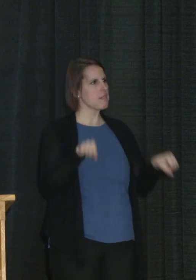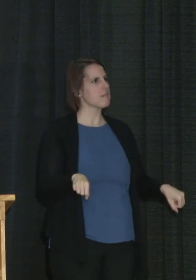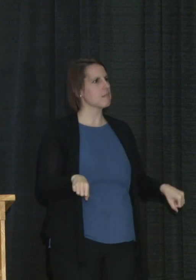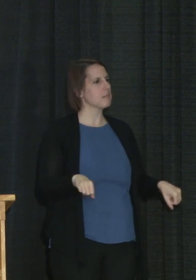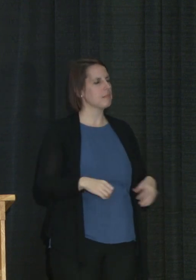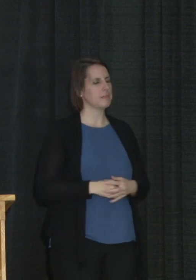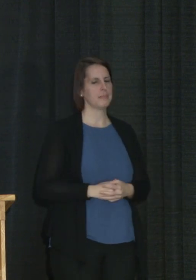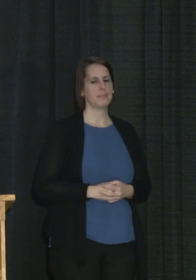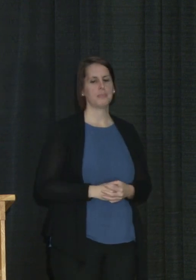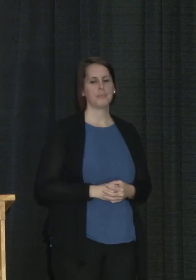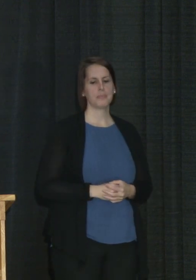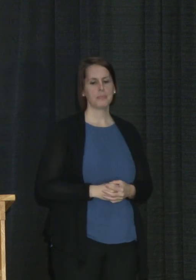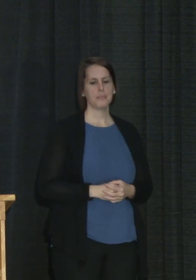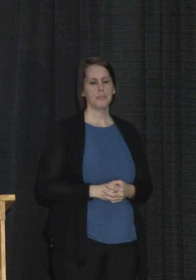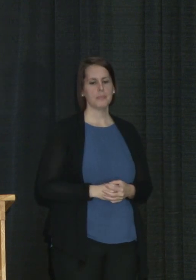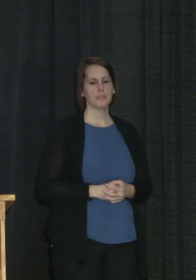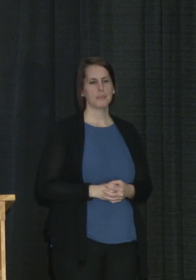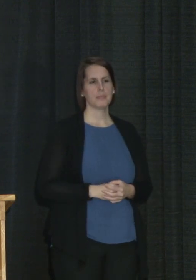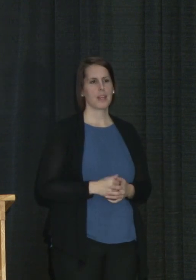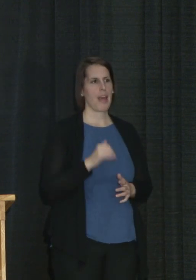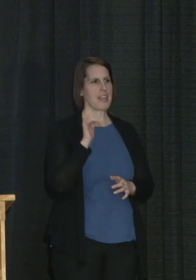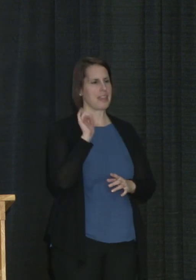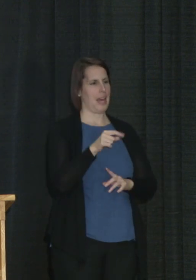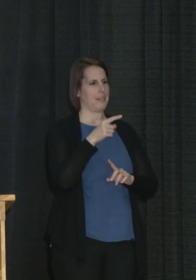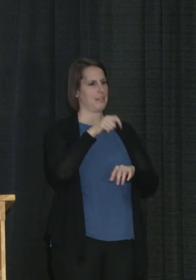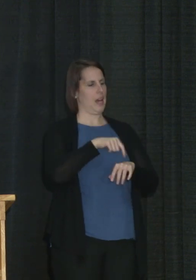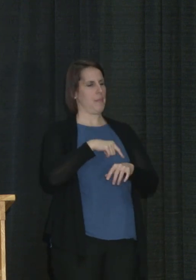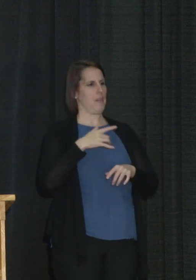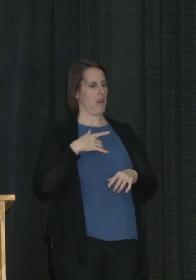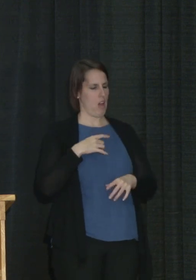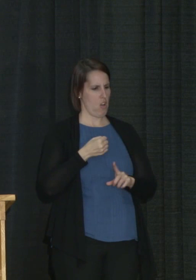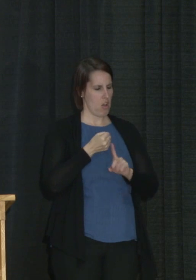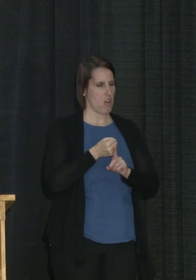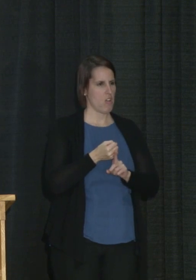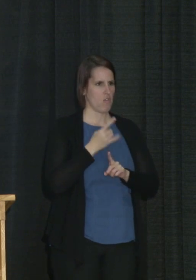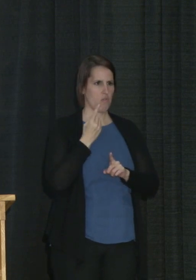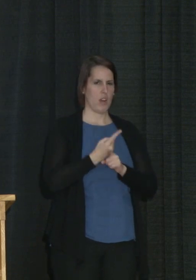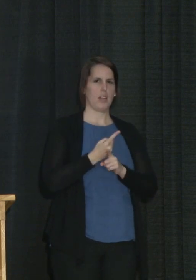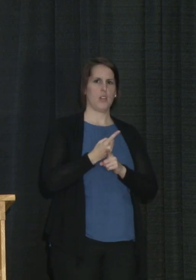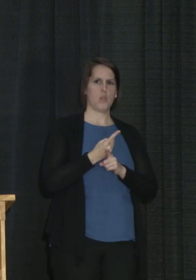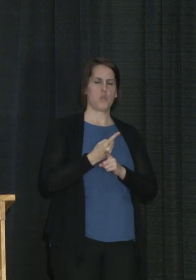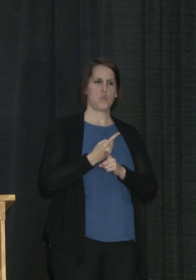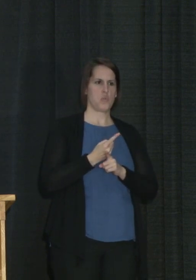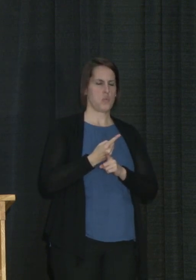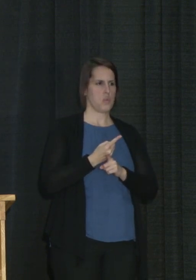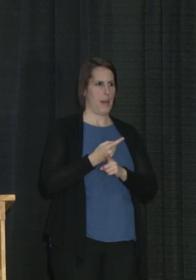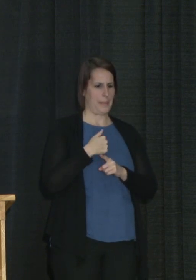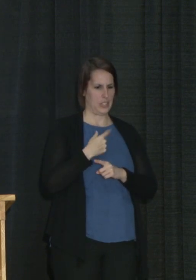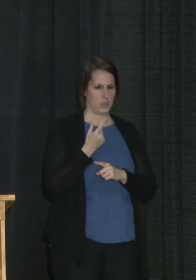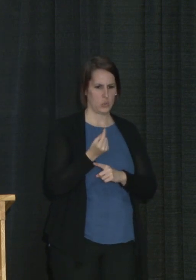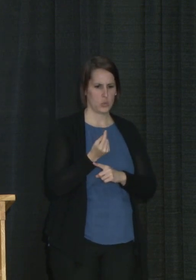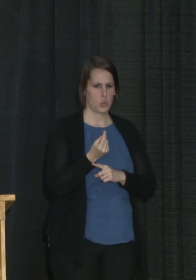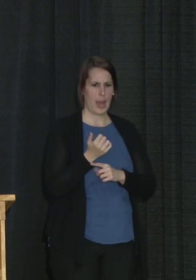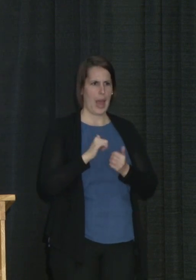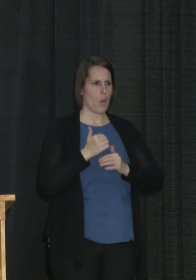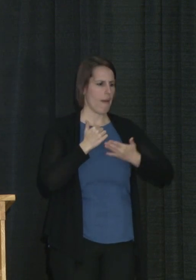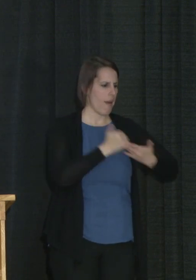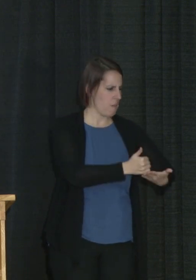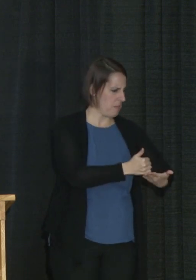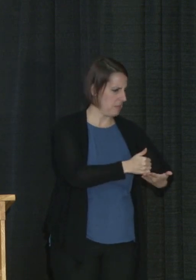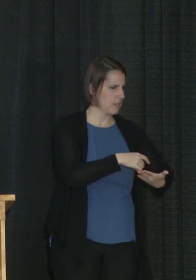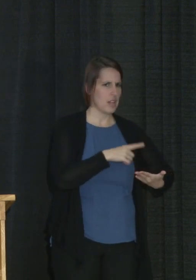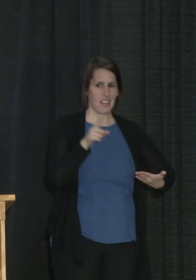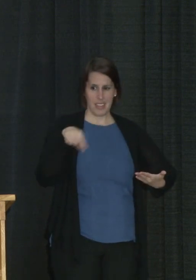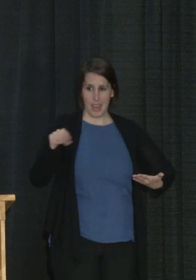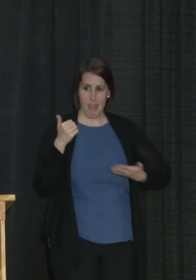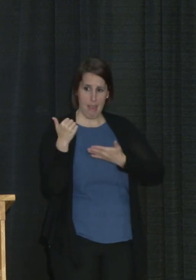It dawned on her, in that unshakable way that the real honest truth grabs you sometimes, that she must find a way to offer that same comfort